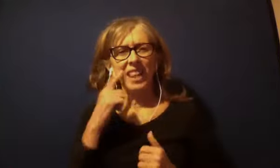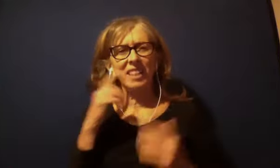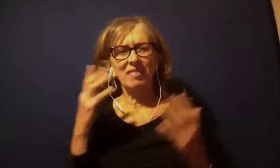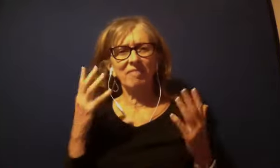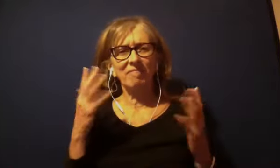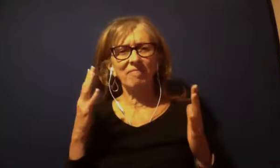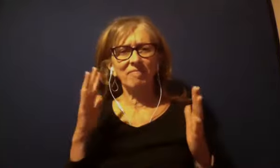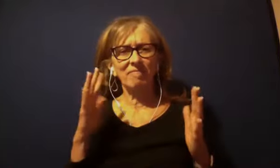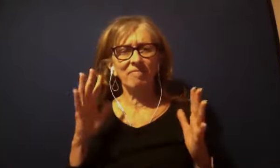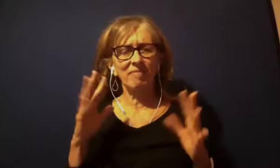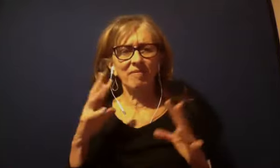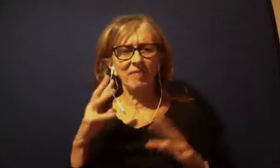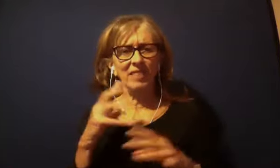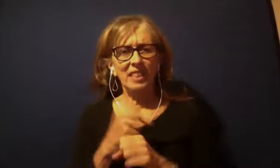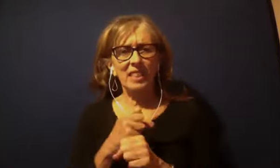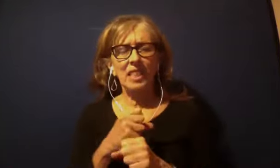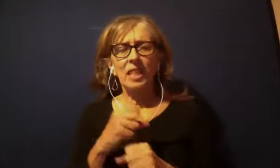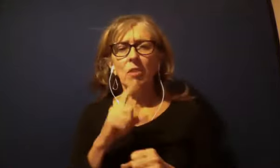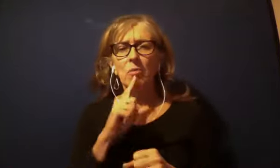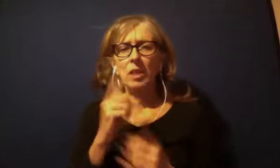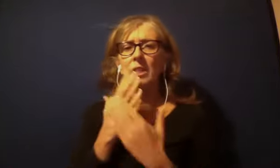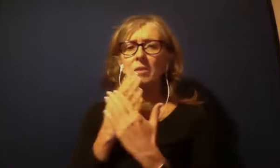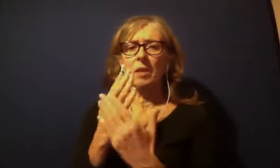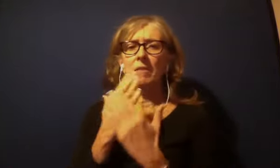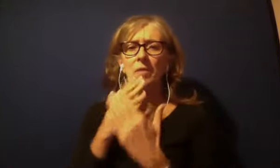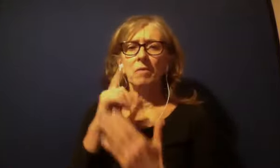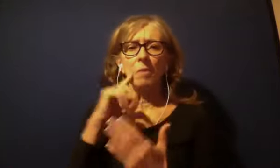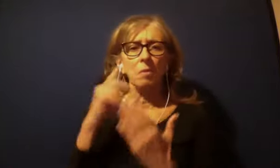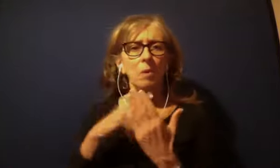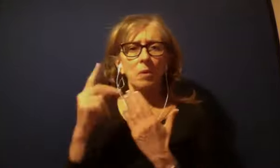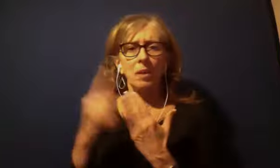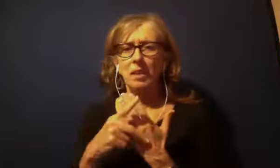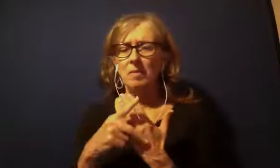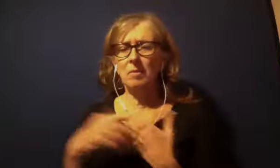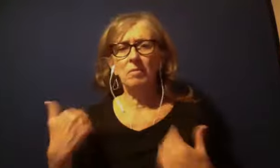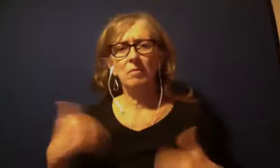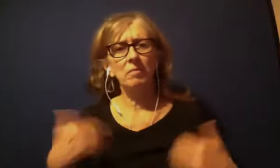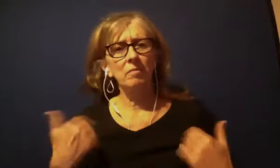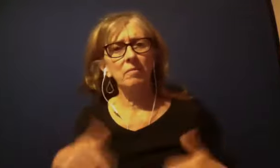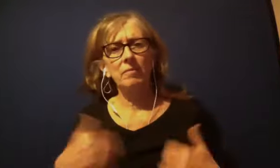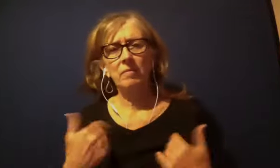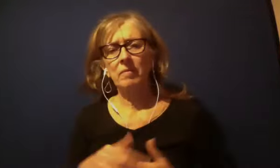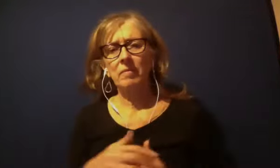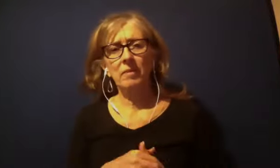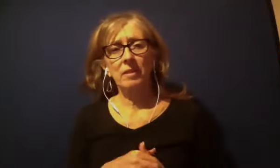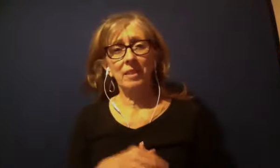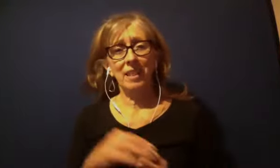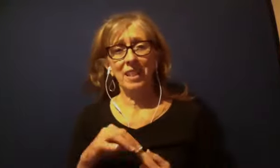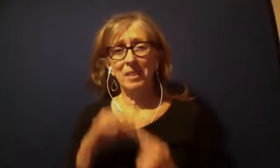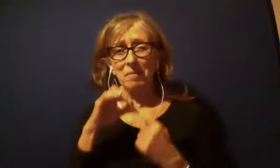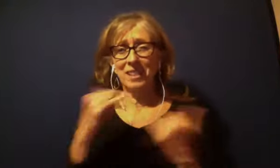that, but I'm really grateful for the program so much, especially during this time in